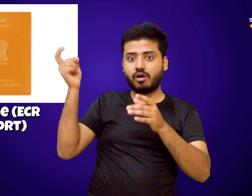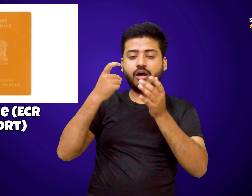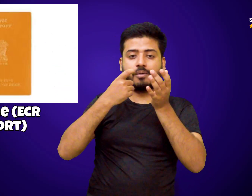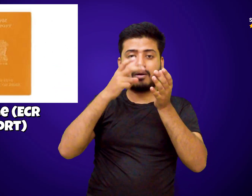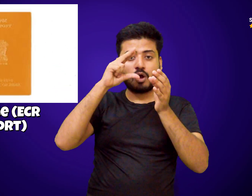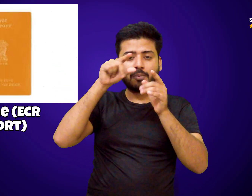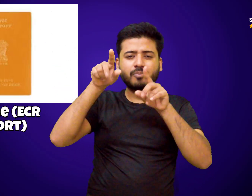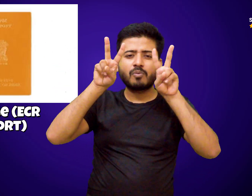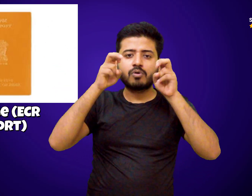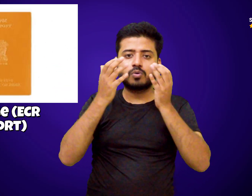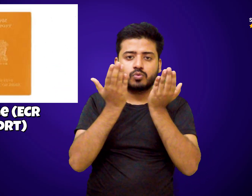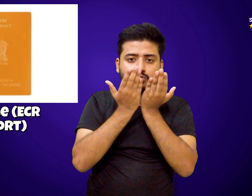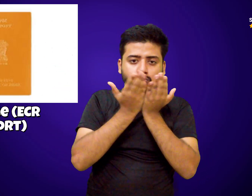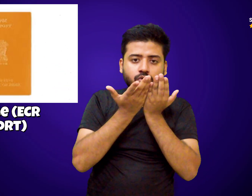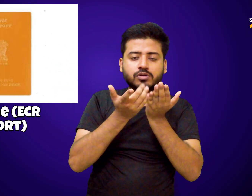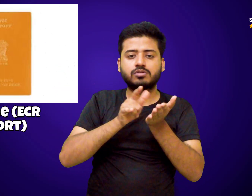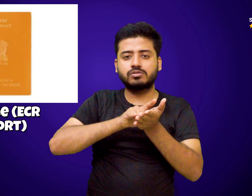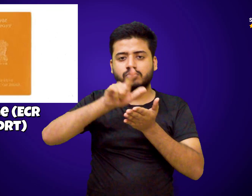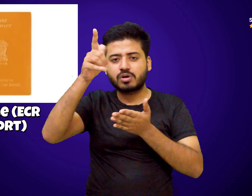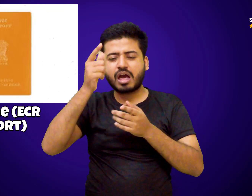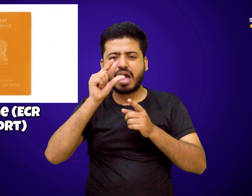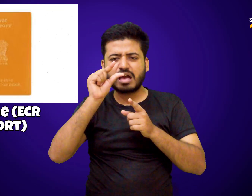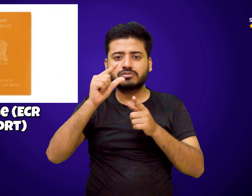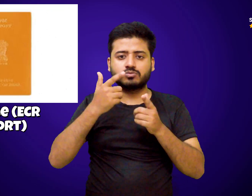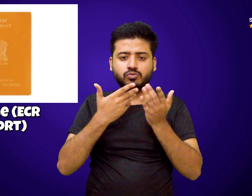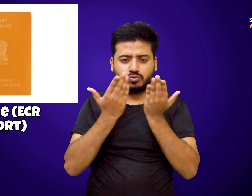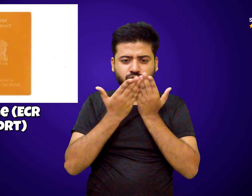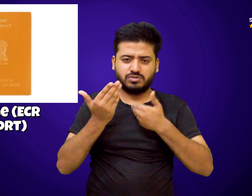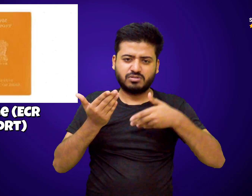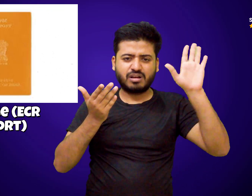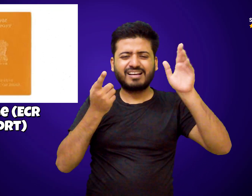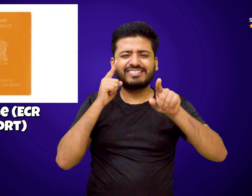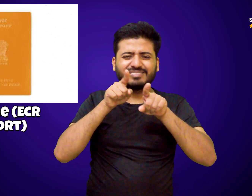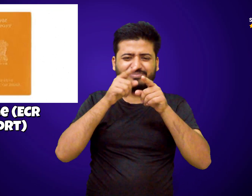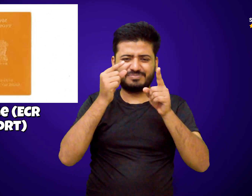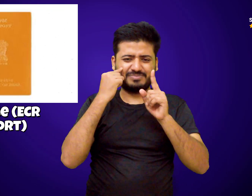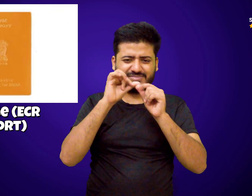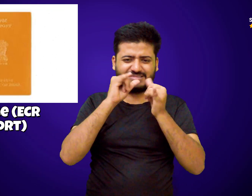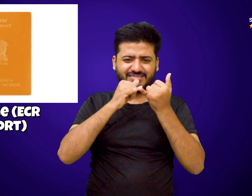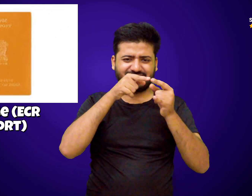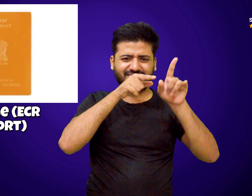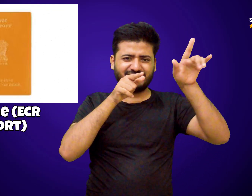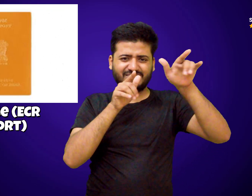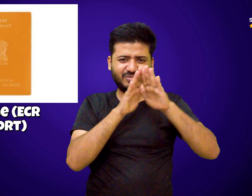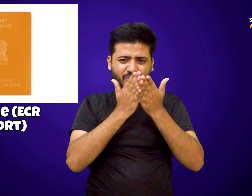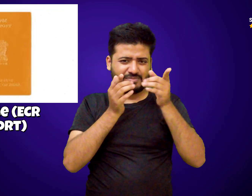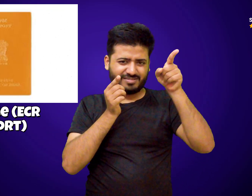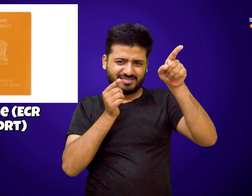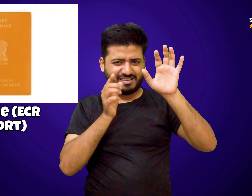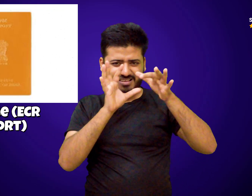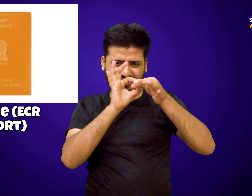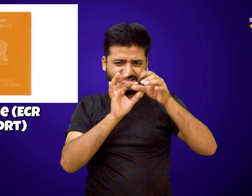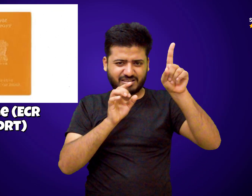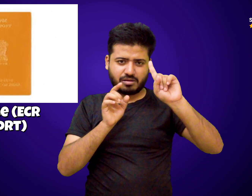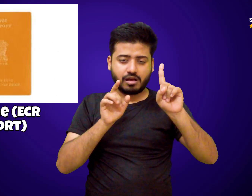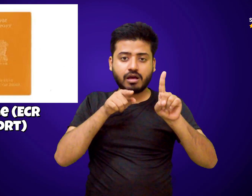official duties may be tax exempt. Key differences from an ordinary passport. Feature Maroon diplomatic passport, navy